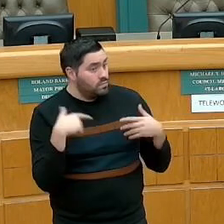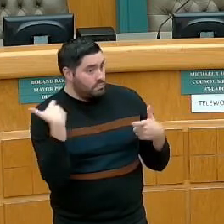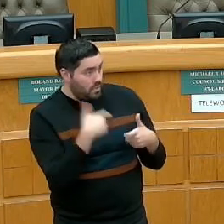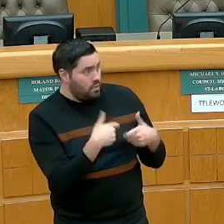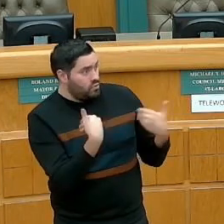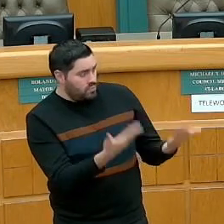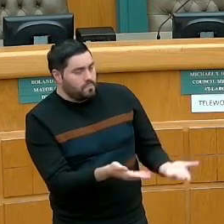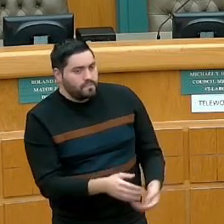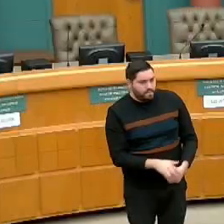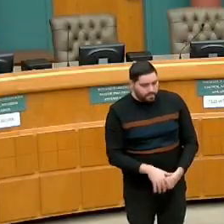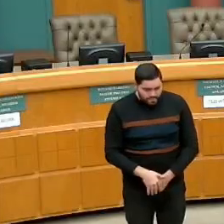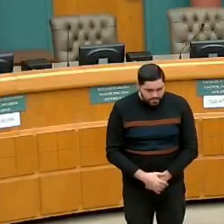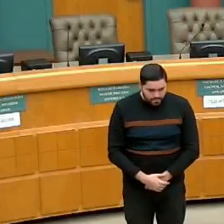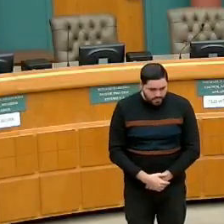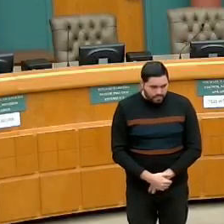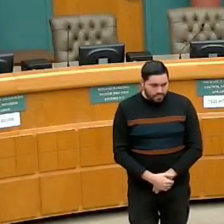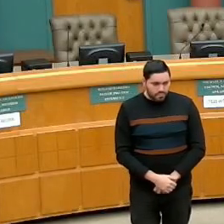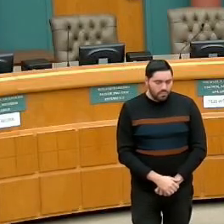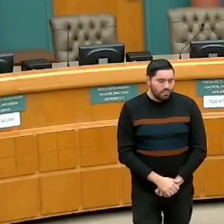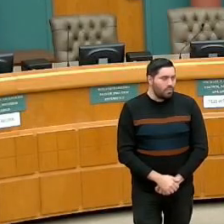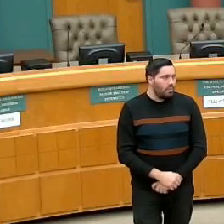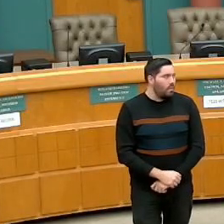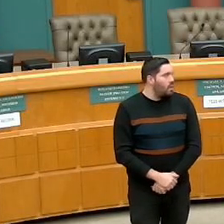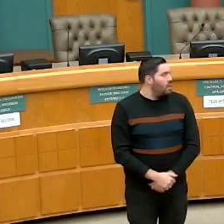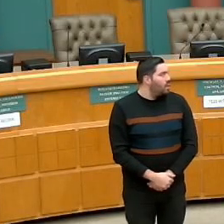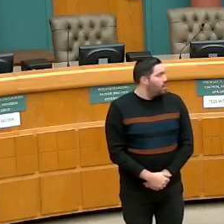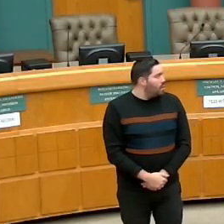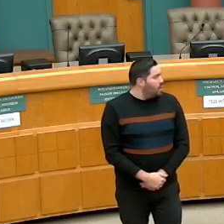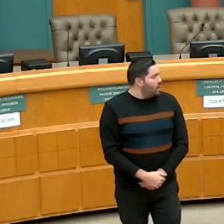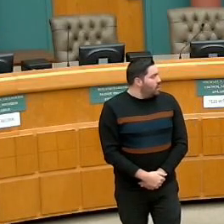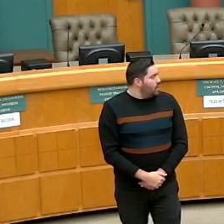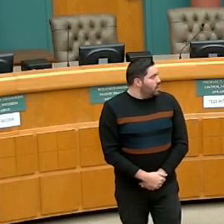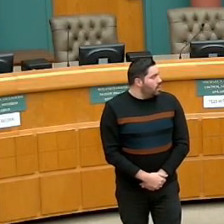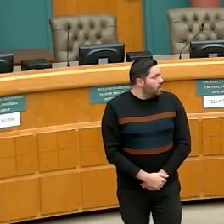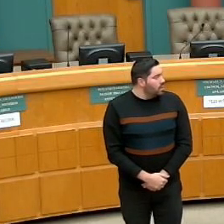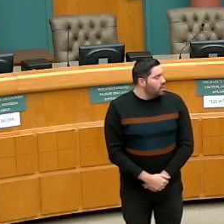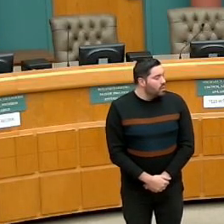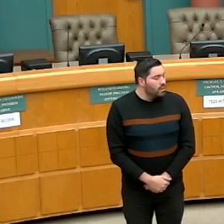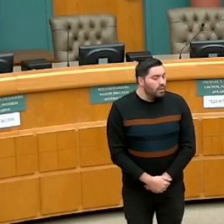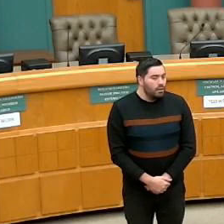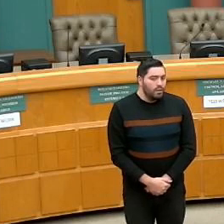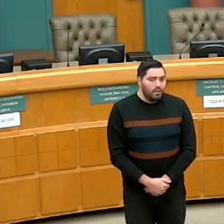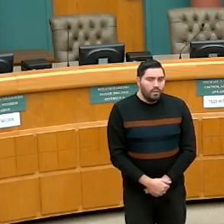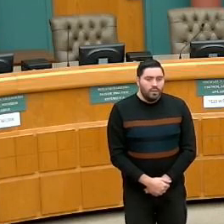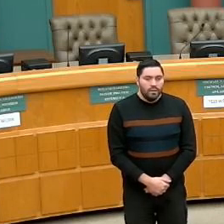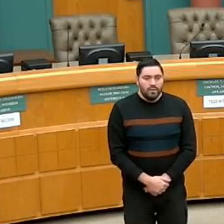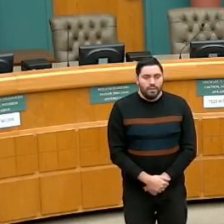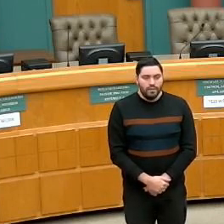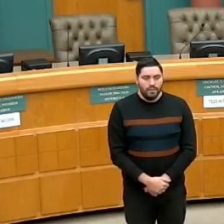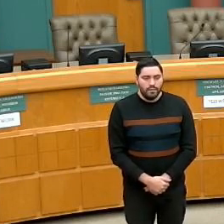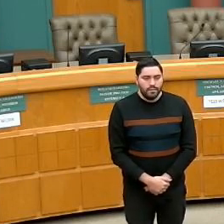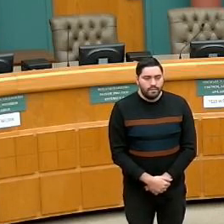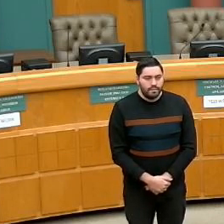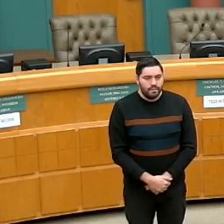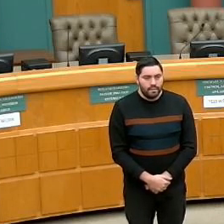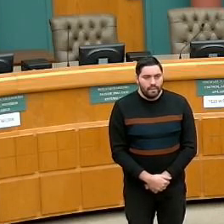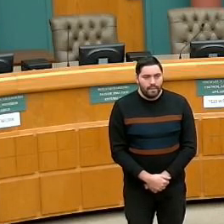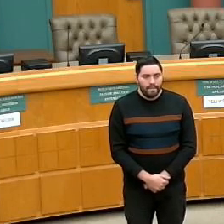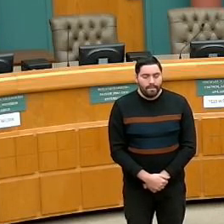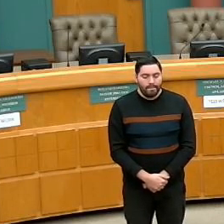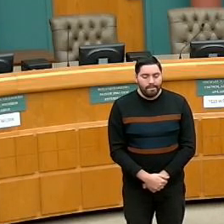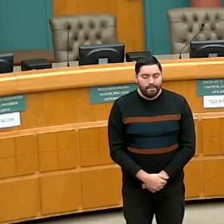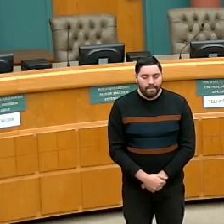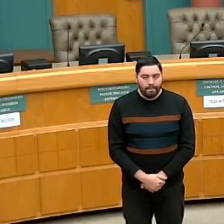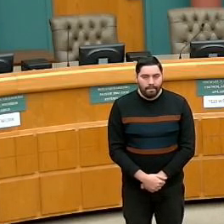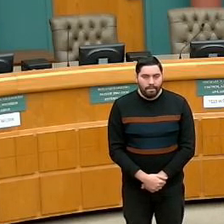Hoy dimos a conocer un video en donde entregué un mensaje para nuestros más de 3,000 empleados. Estamos seguros que juntos podremos sobrellevar esta